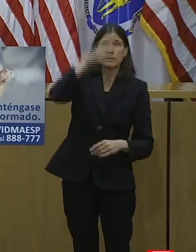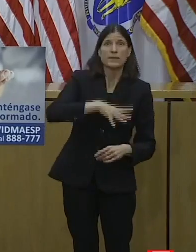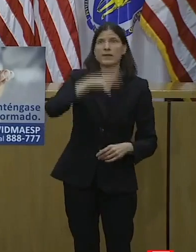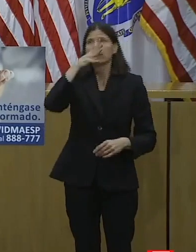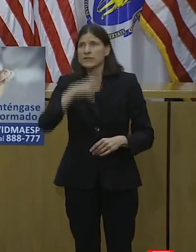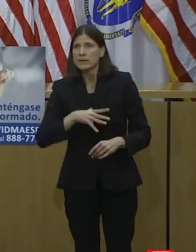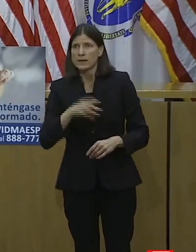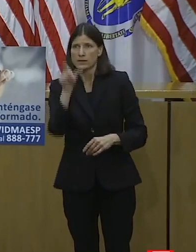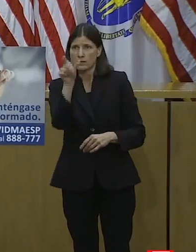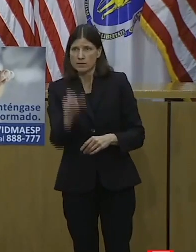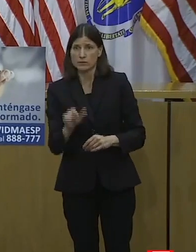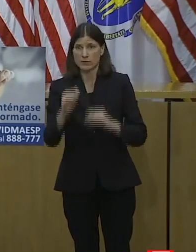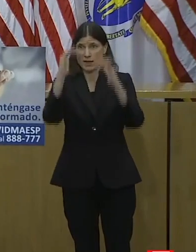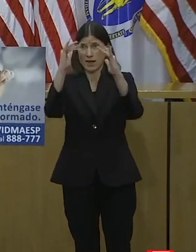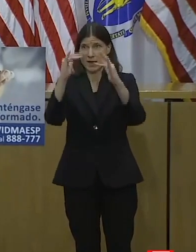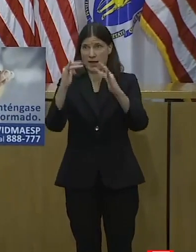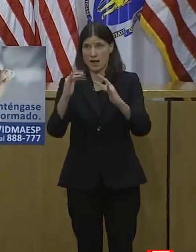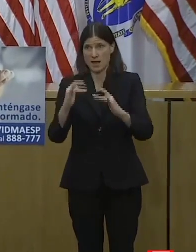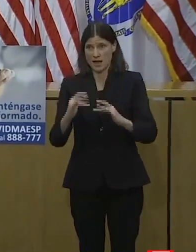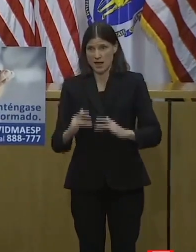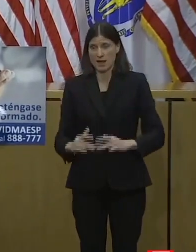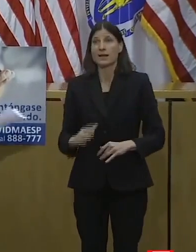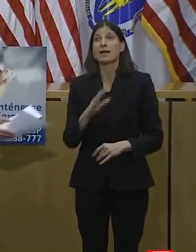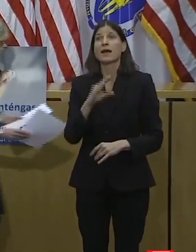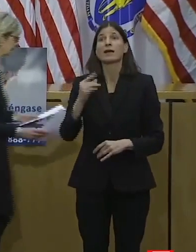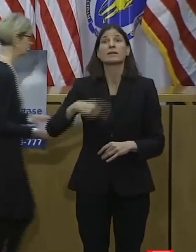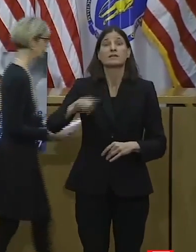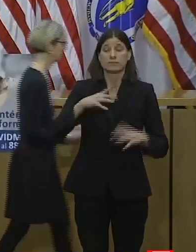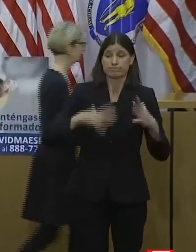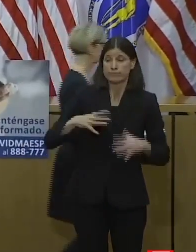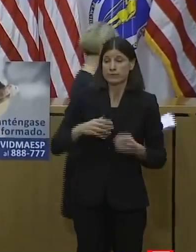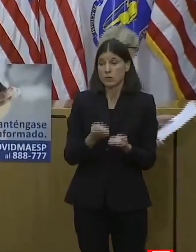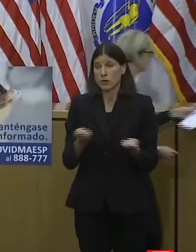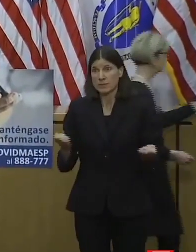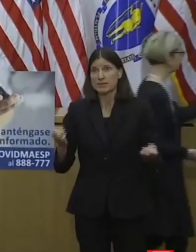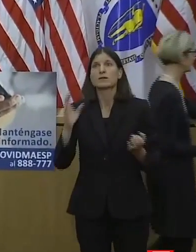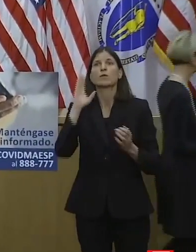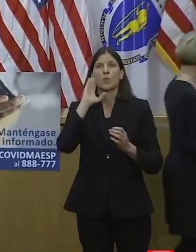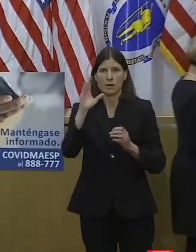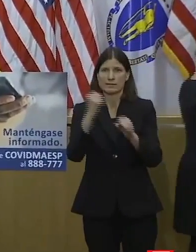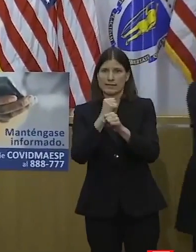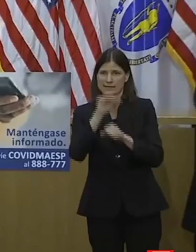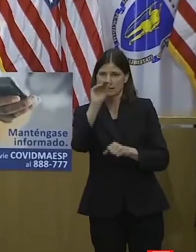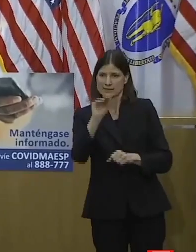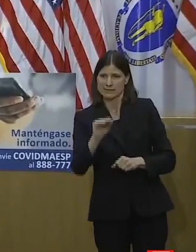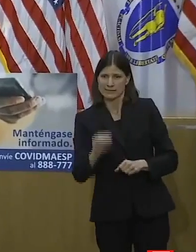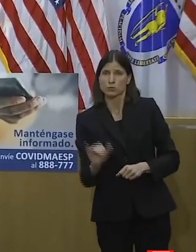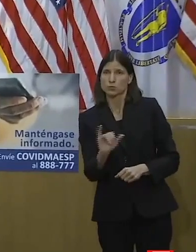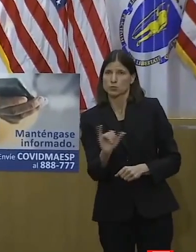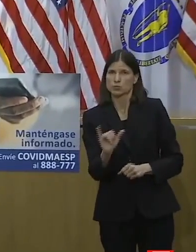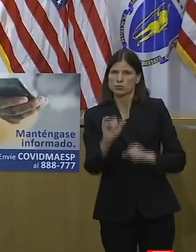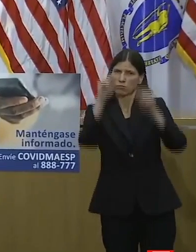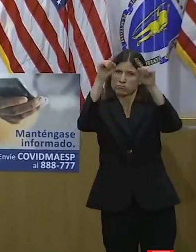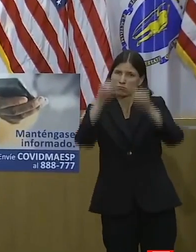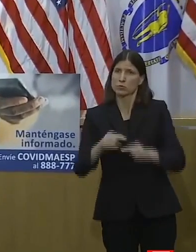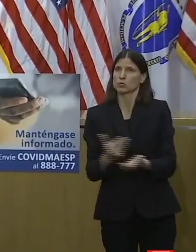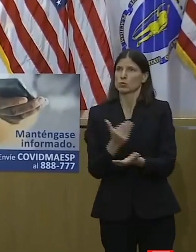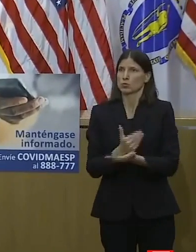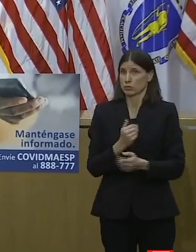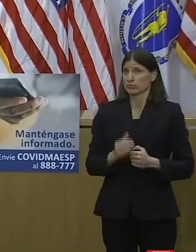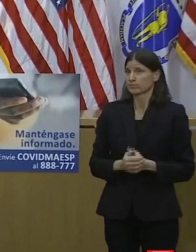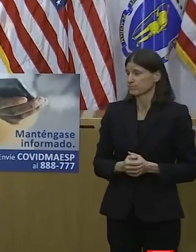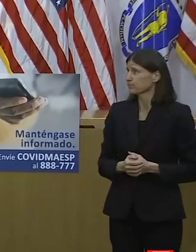With that, Governor? Questions? Are we in the surge already, and is the state in the best possible